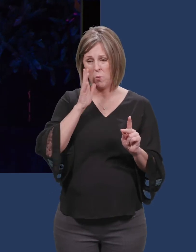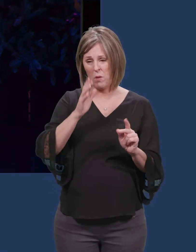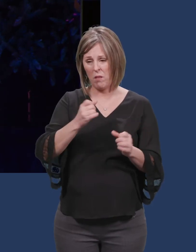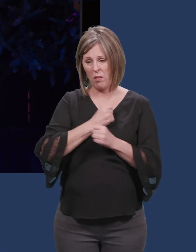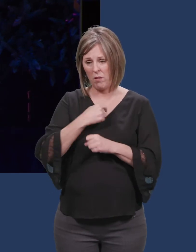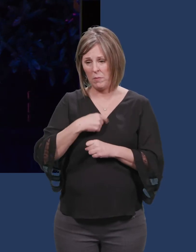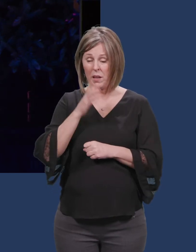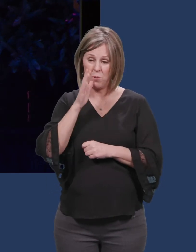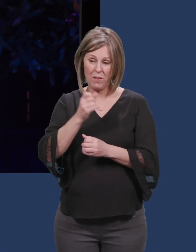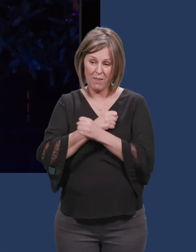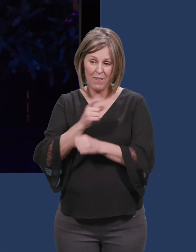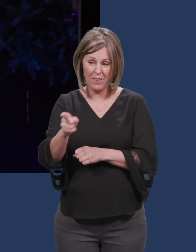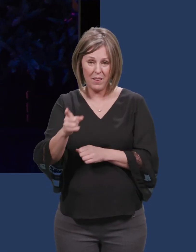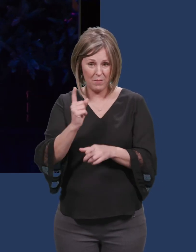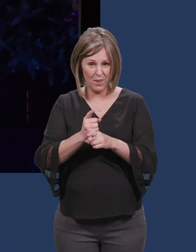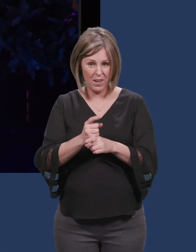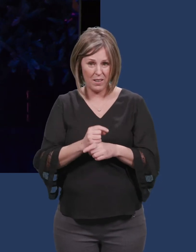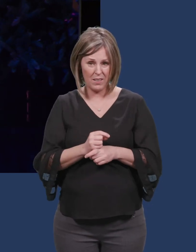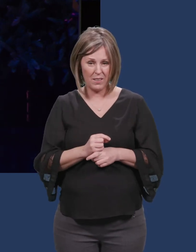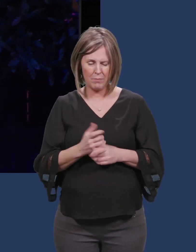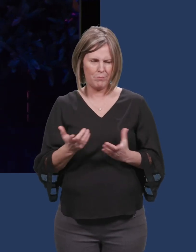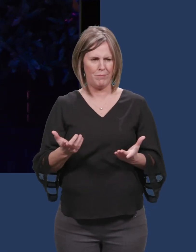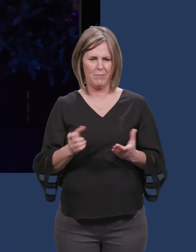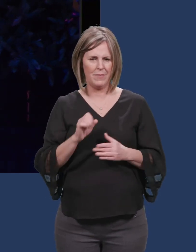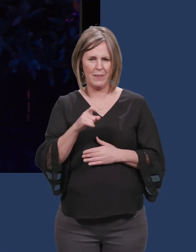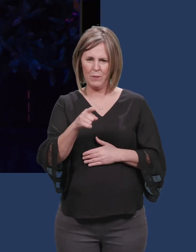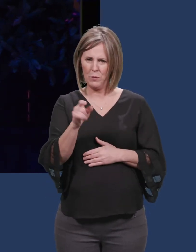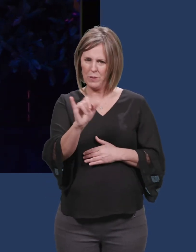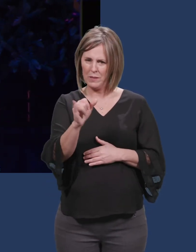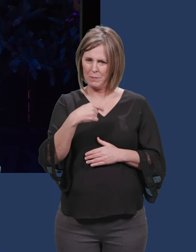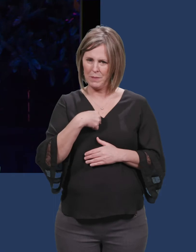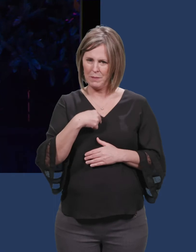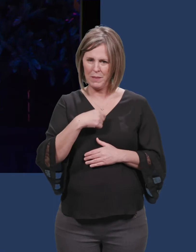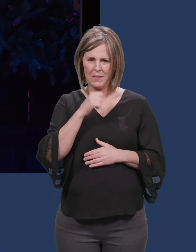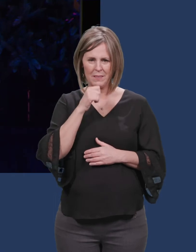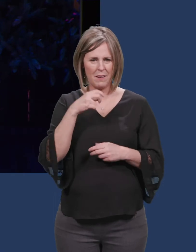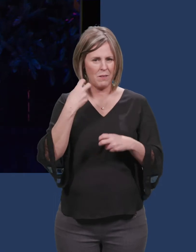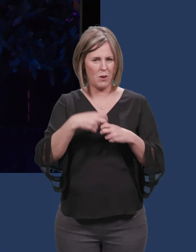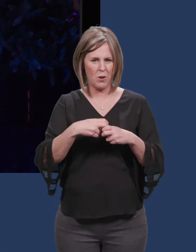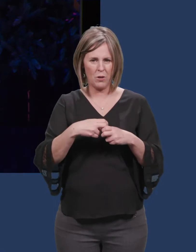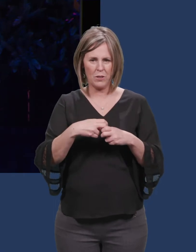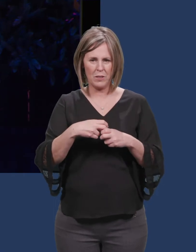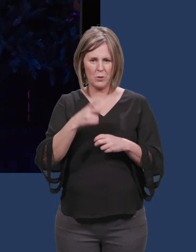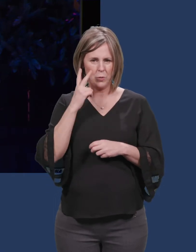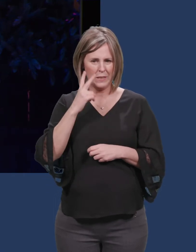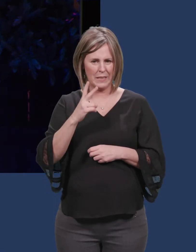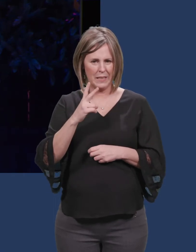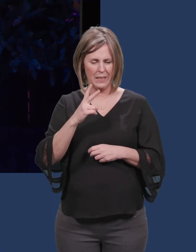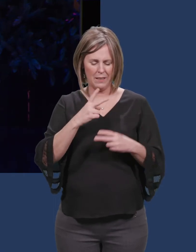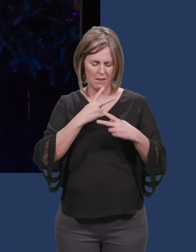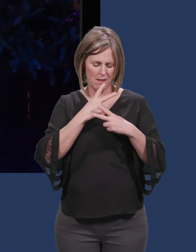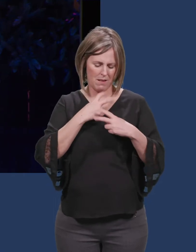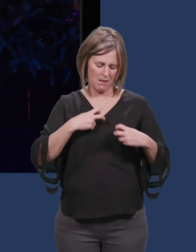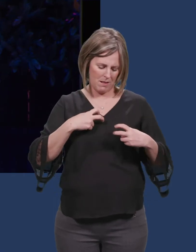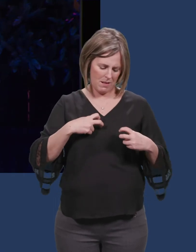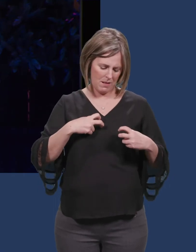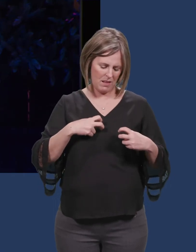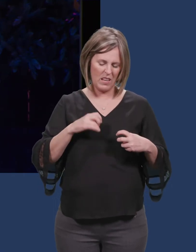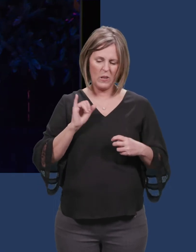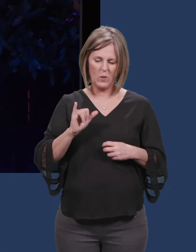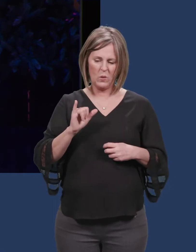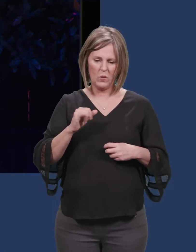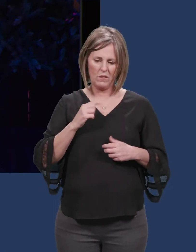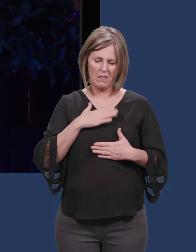back, right? I mean, if you're like me, it should not be hard to look in your own heart and admit, I have